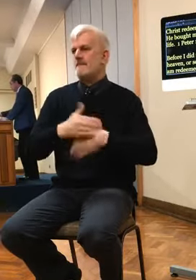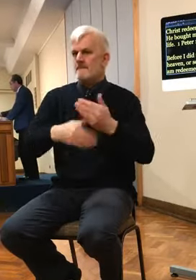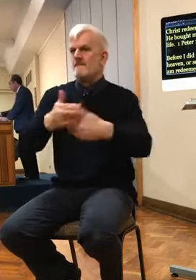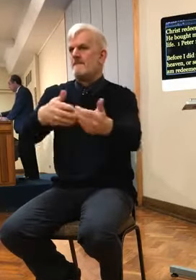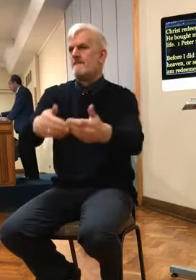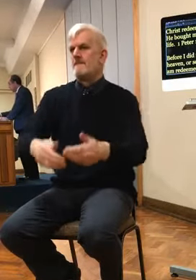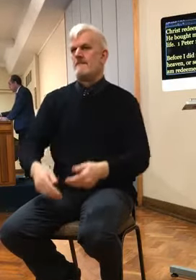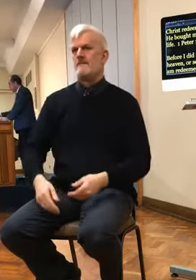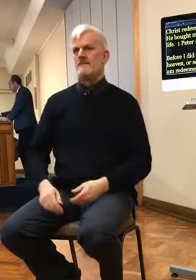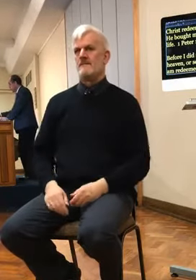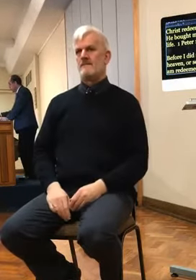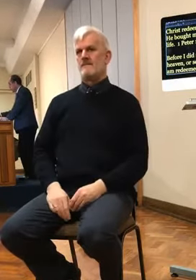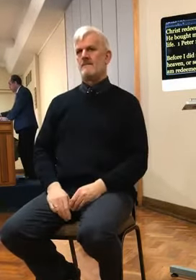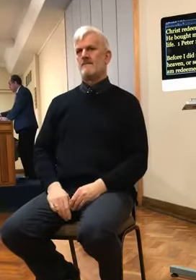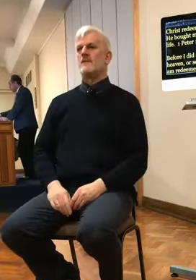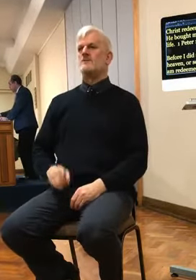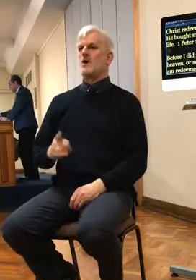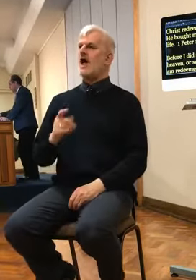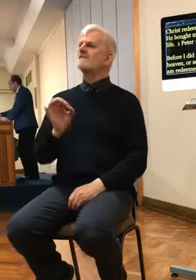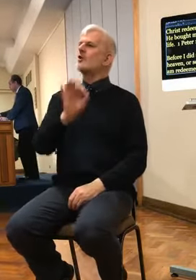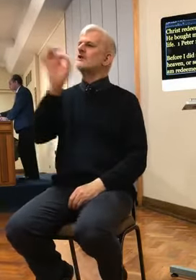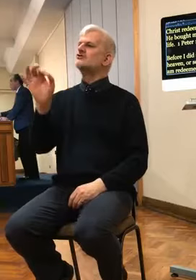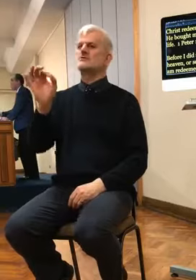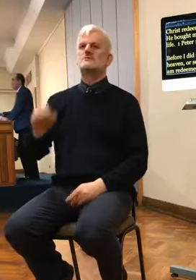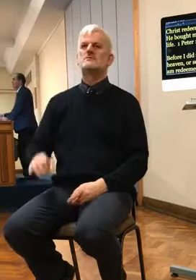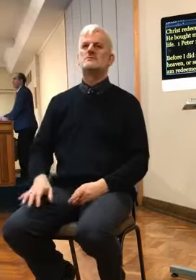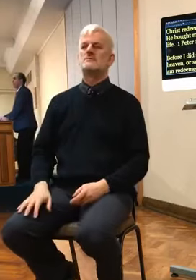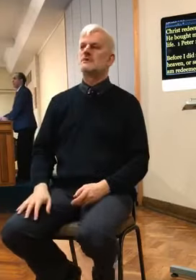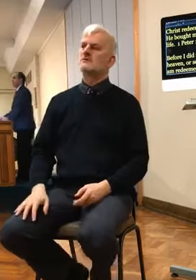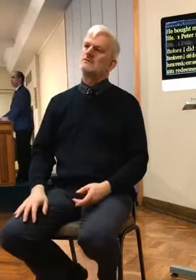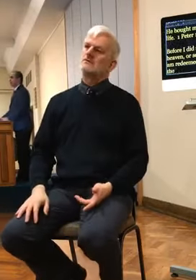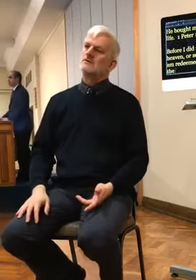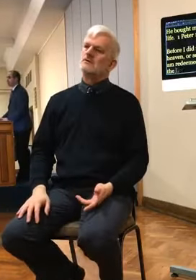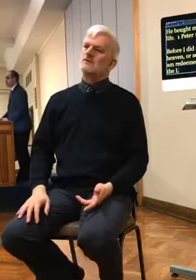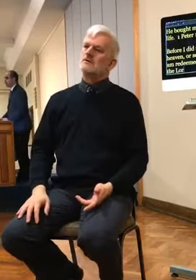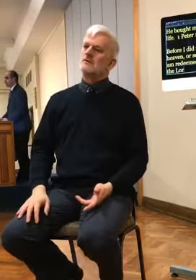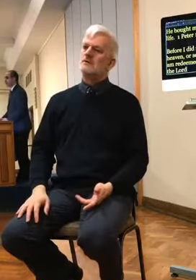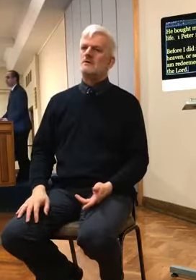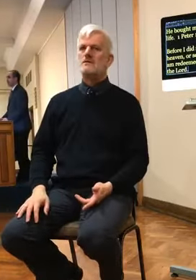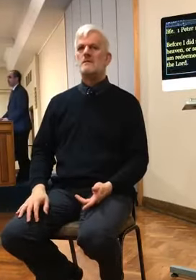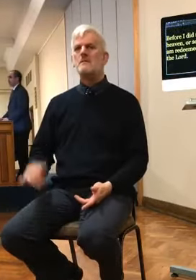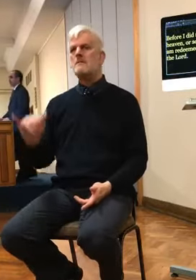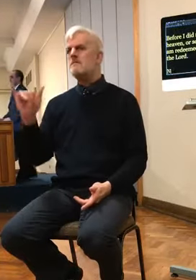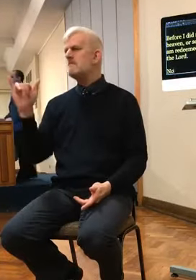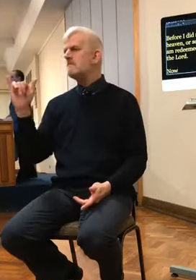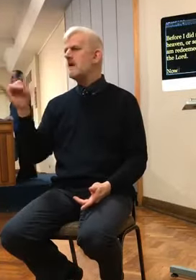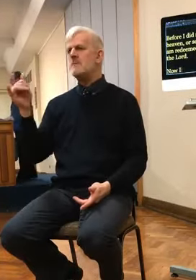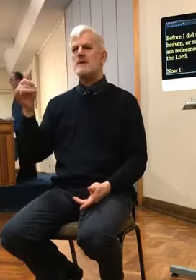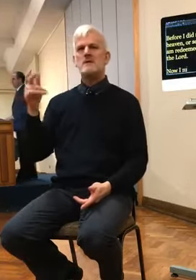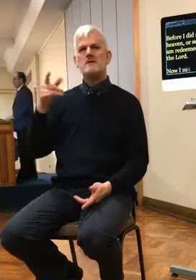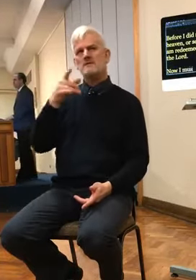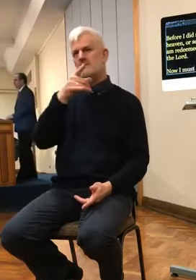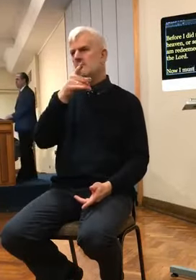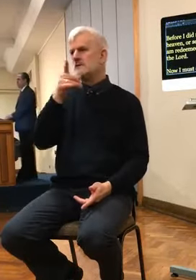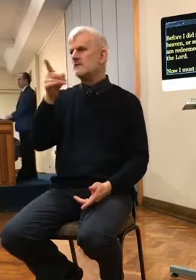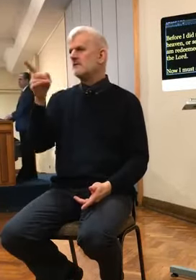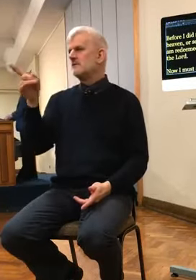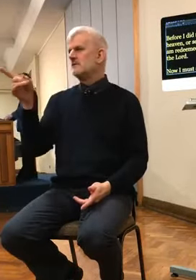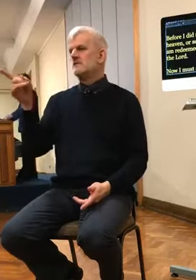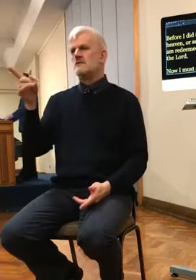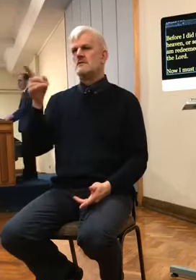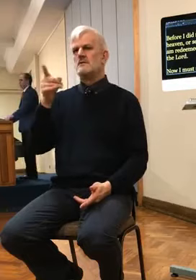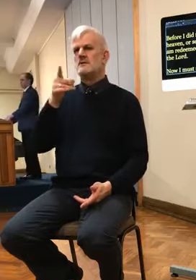my first question to you tonight, redeeming the time, is there someone you are really